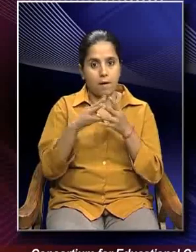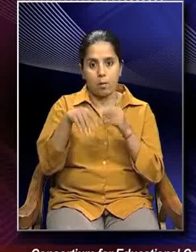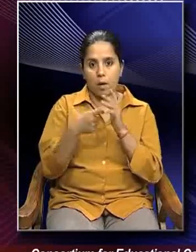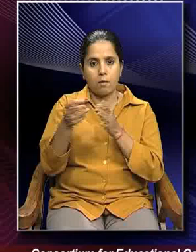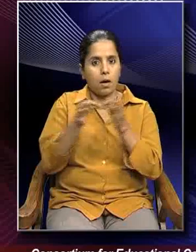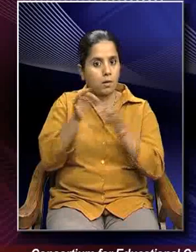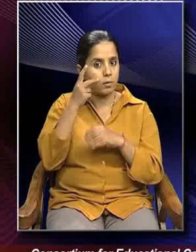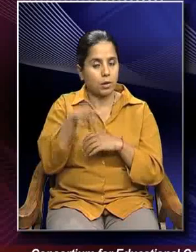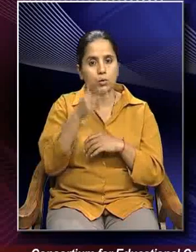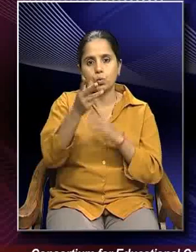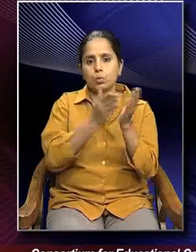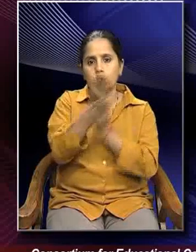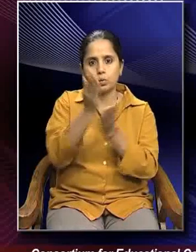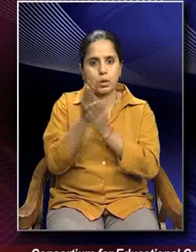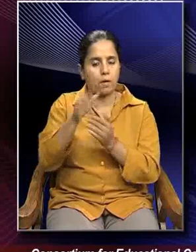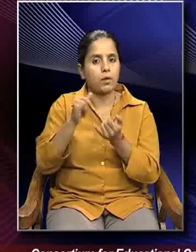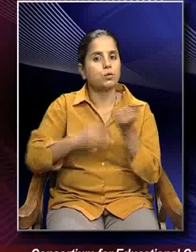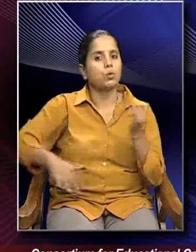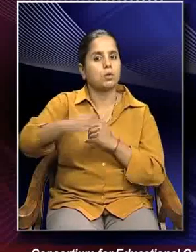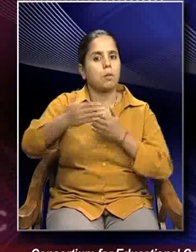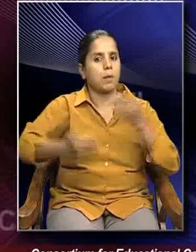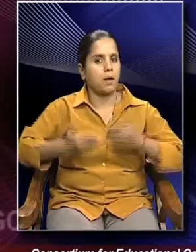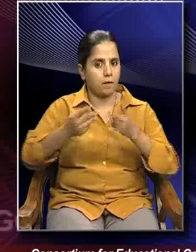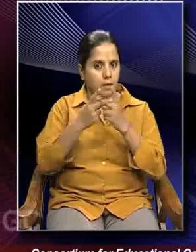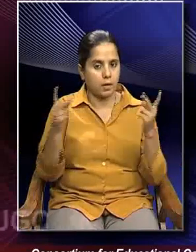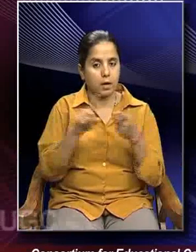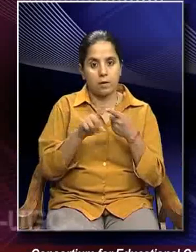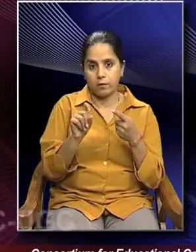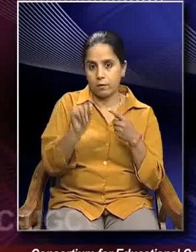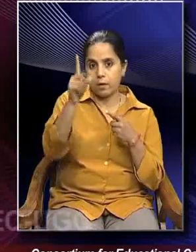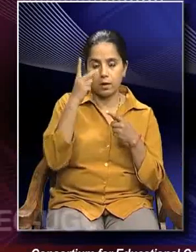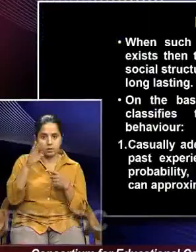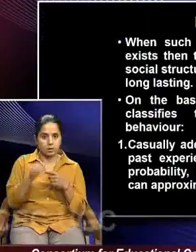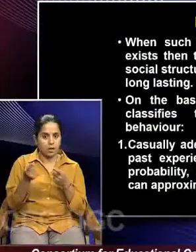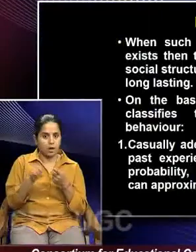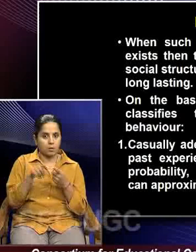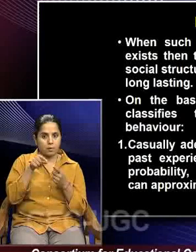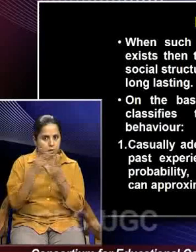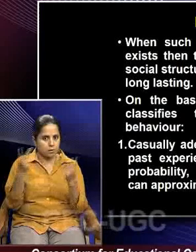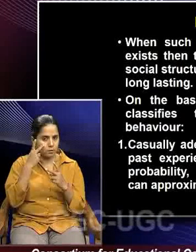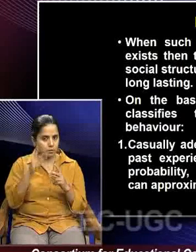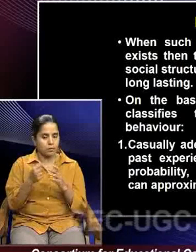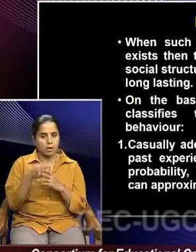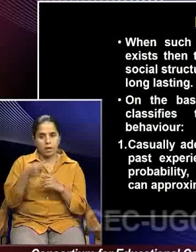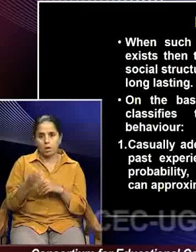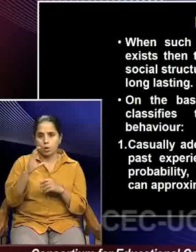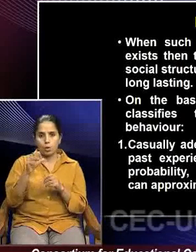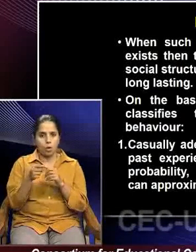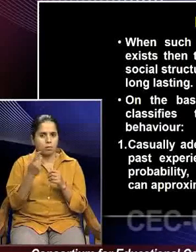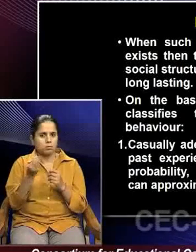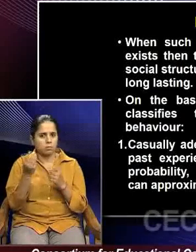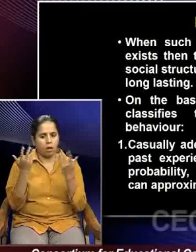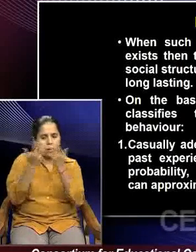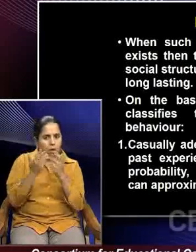classifies two types of social behavior. First, causally adequate. Causally adequate